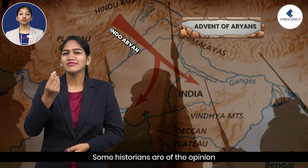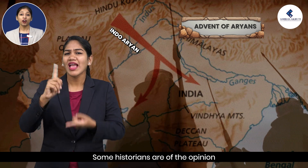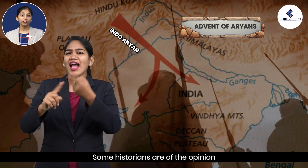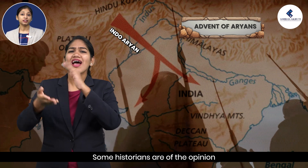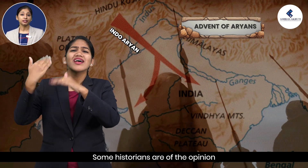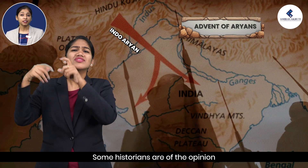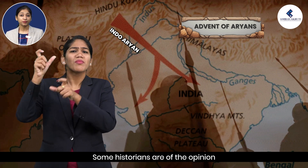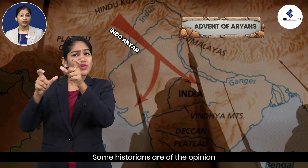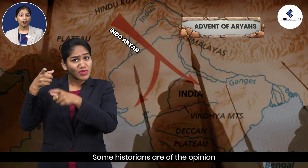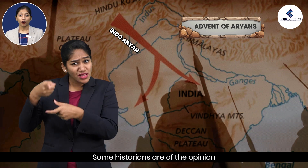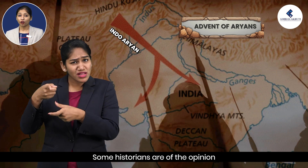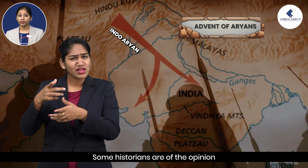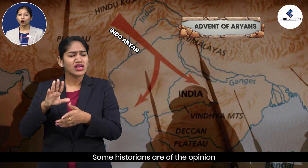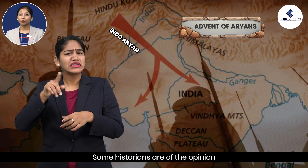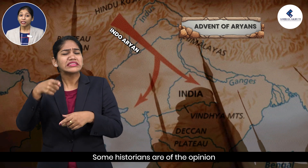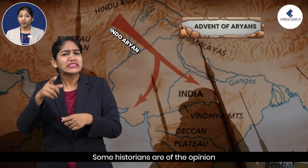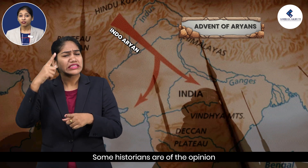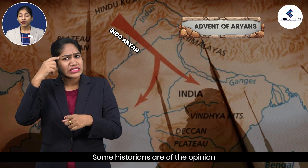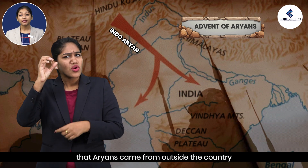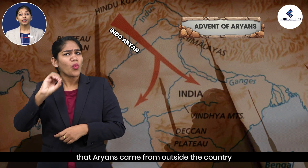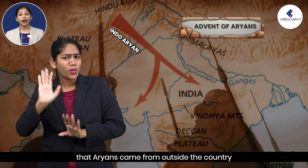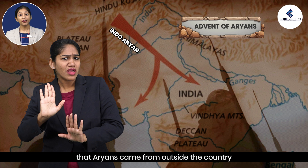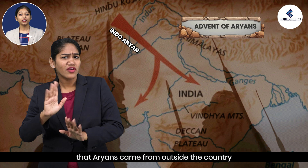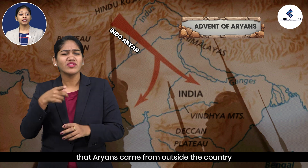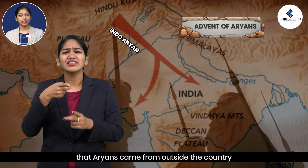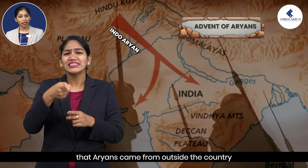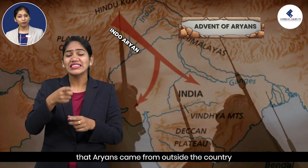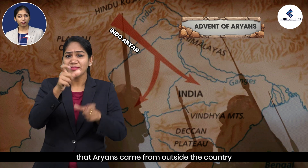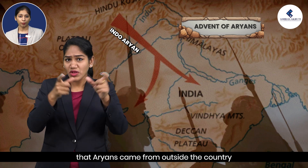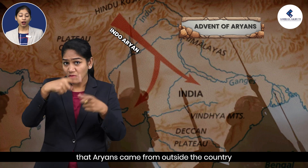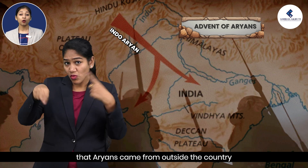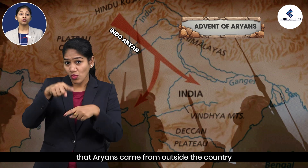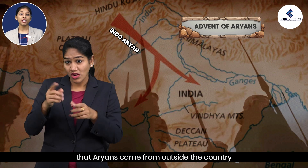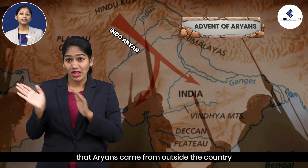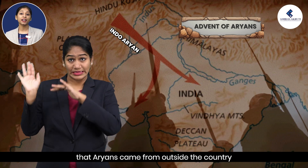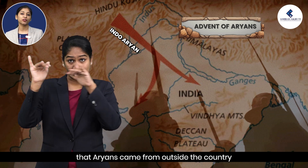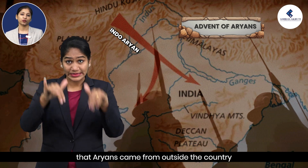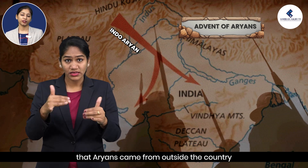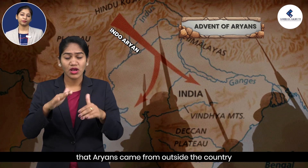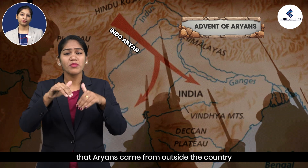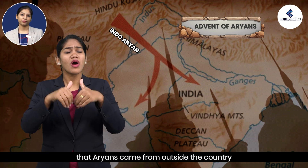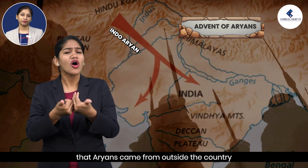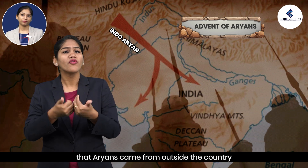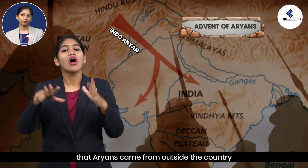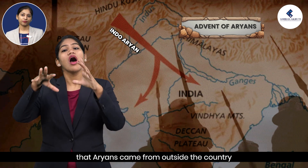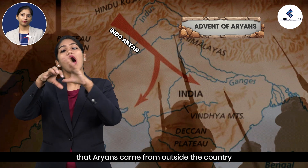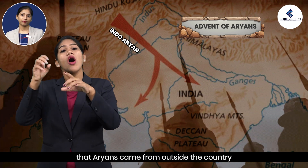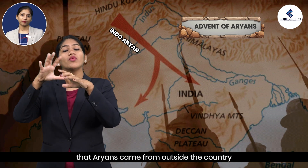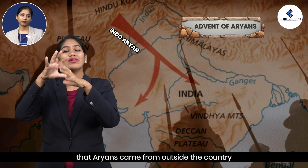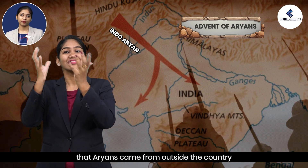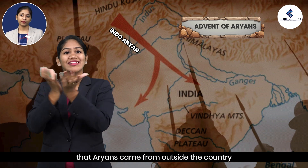Some historians are of the opinion that Aryans came from outside the country.